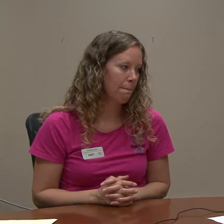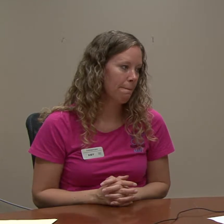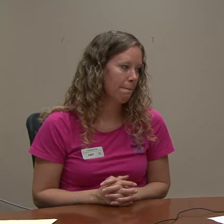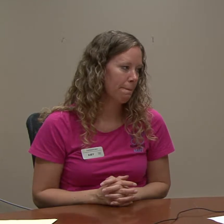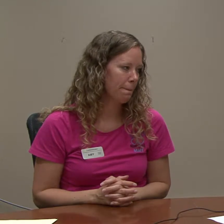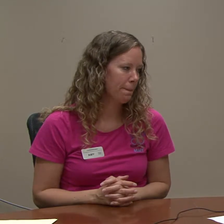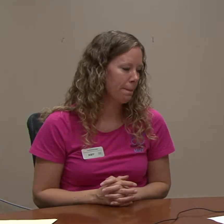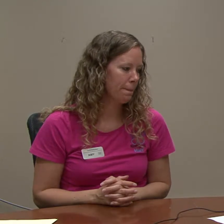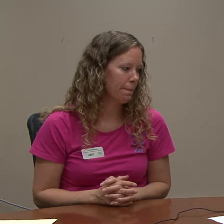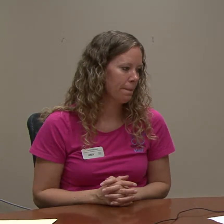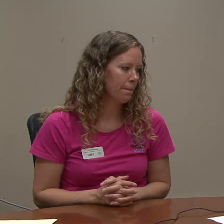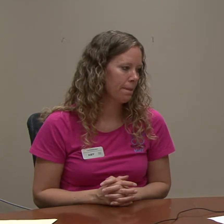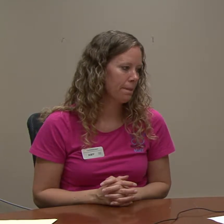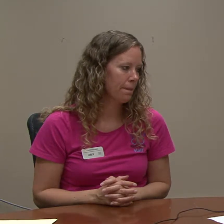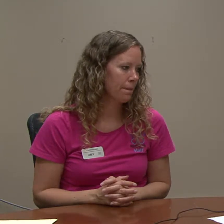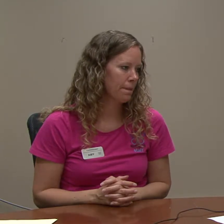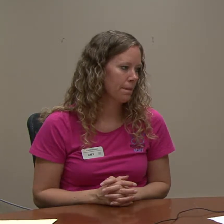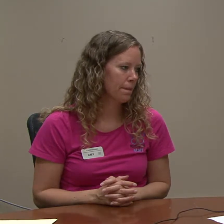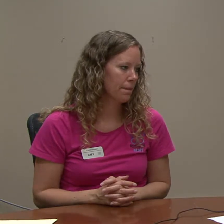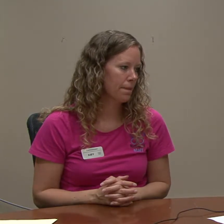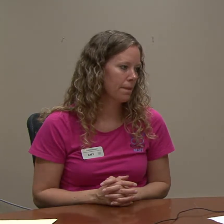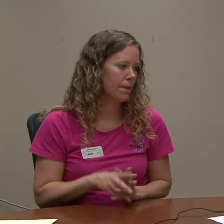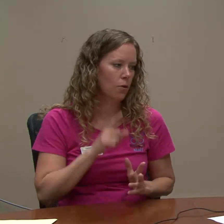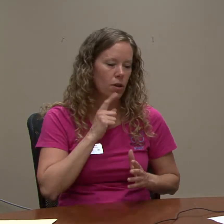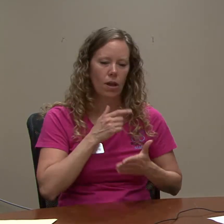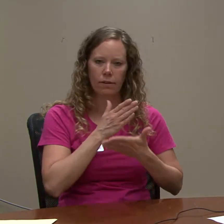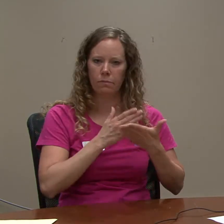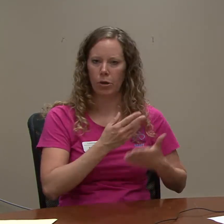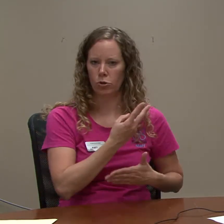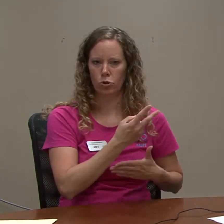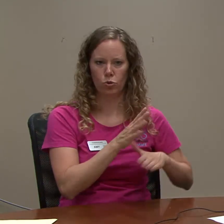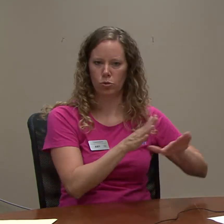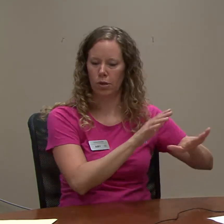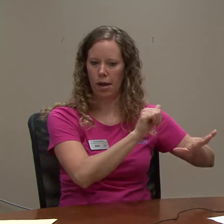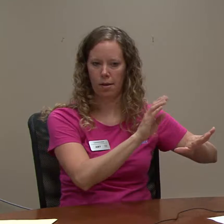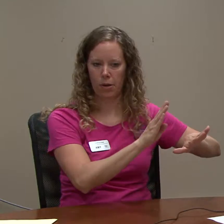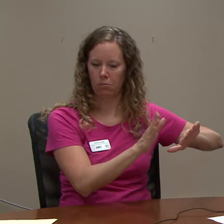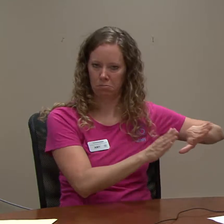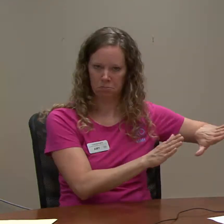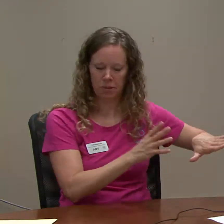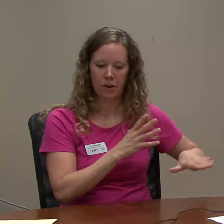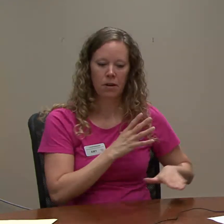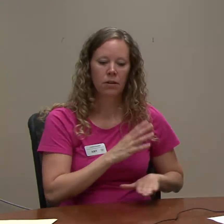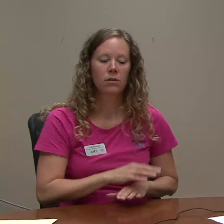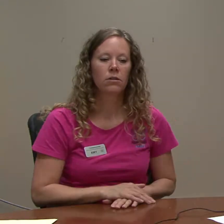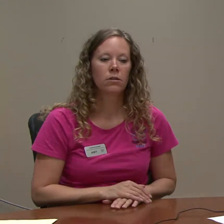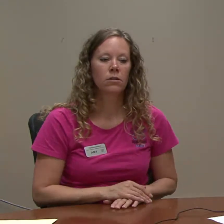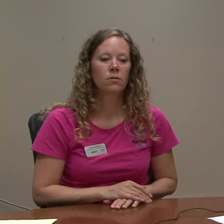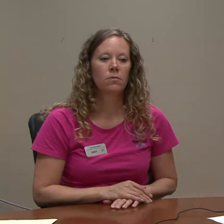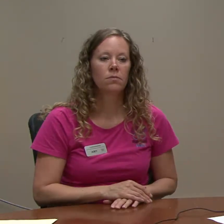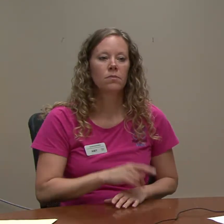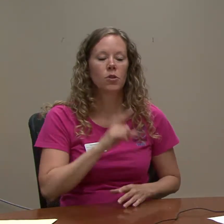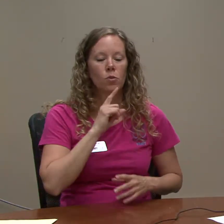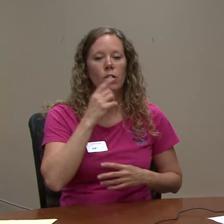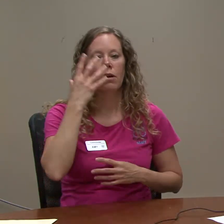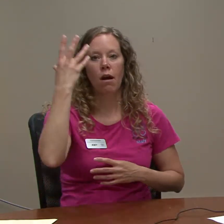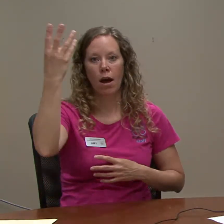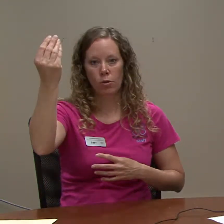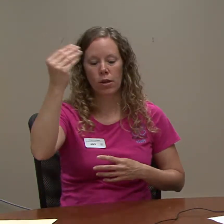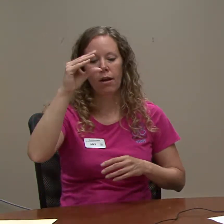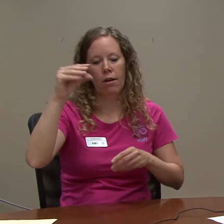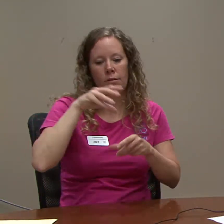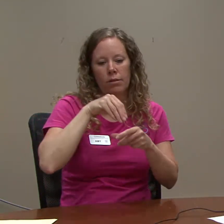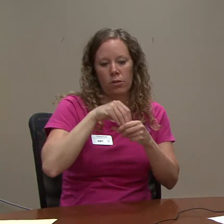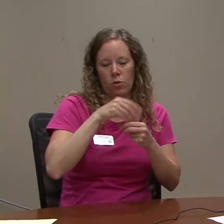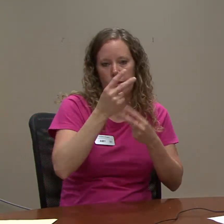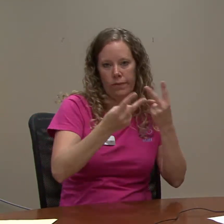So that's all I'm going to cover for phase 2 at this point in time for A and B. So basically, it's outdoor and indoor